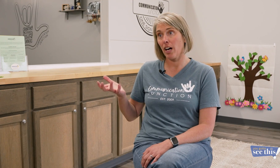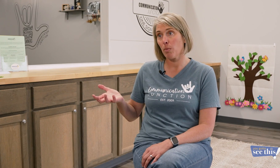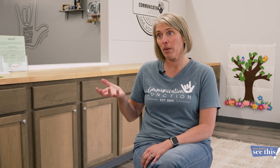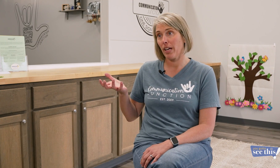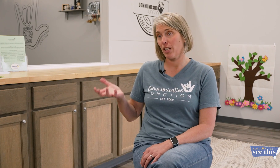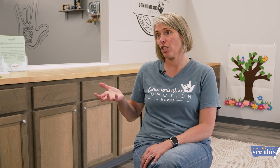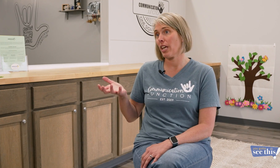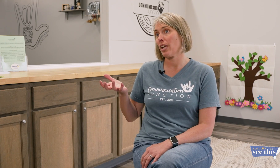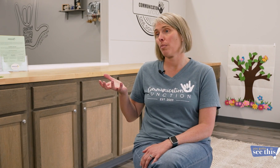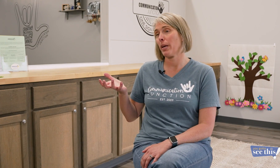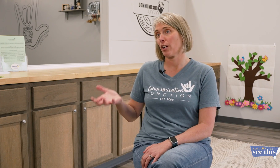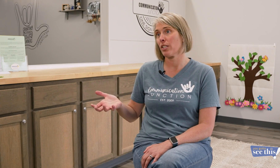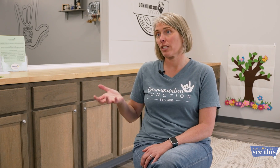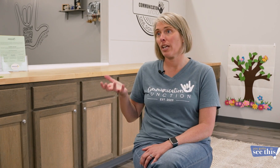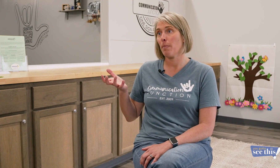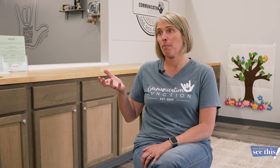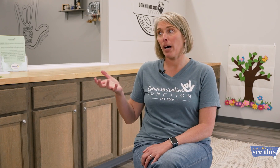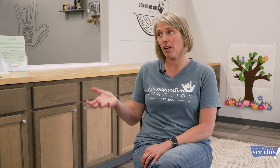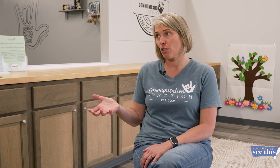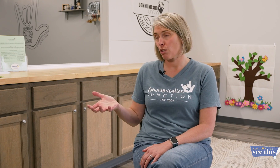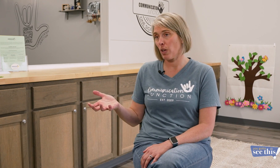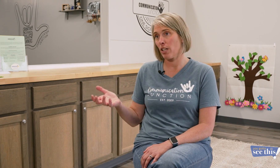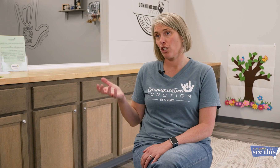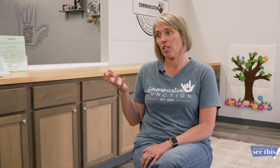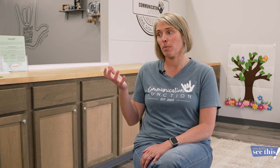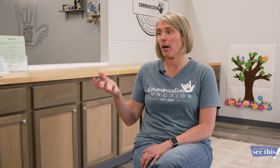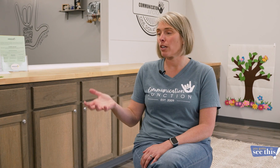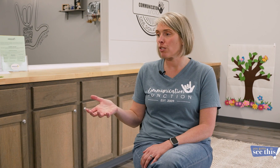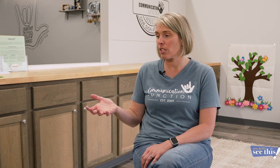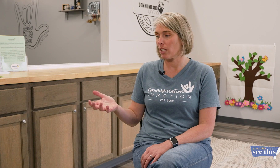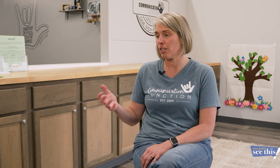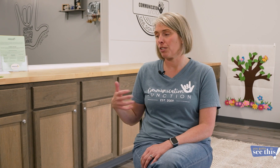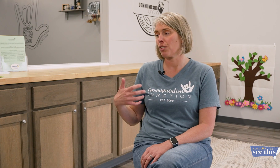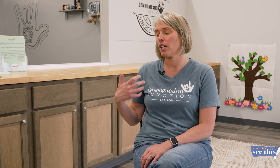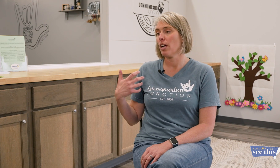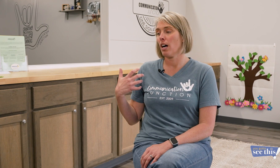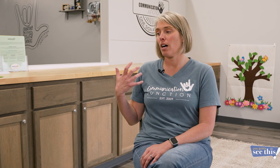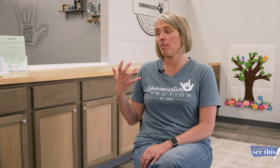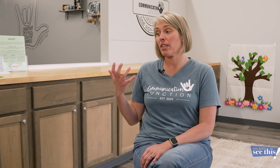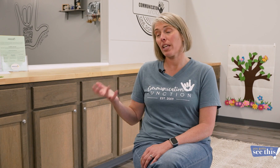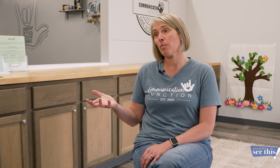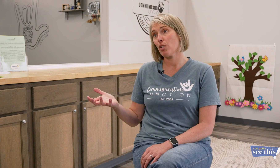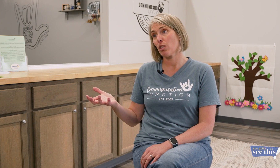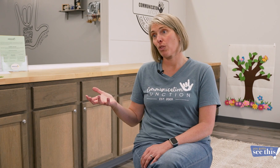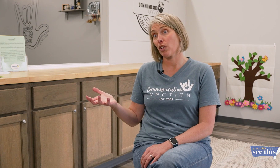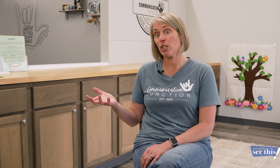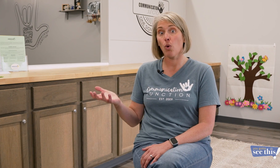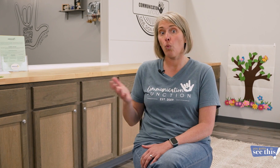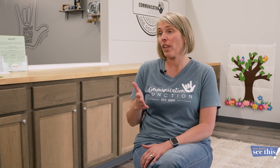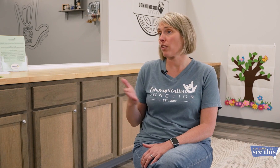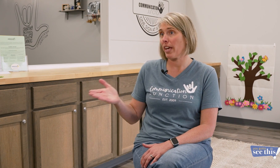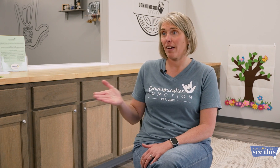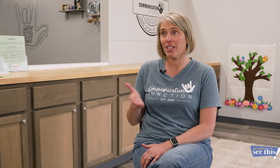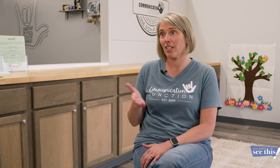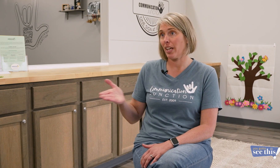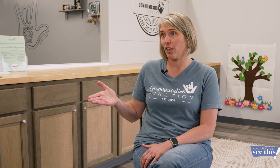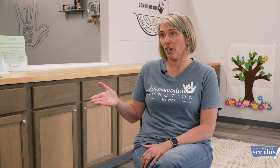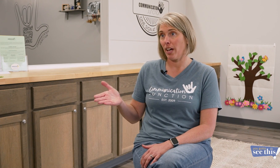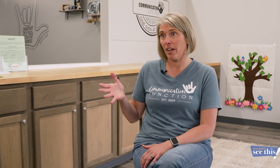help educate parents, model strategies, model skills that they can be using with their kids, whether they have a delay or not.